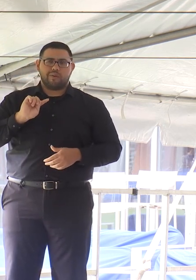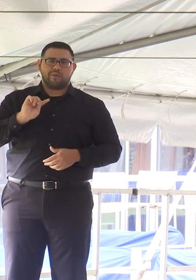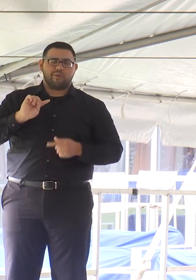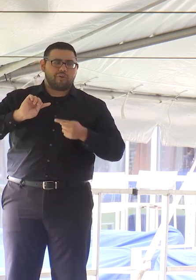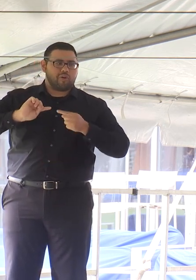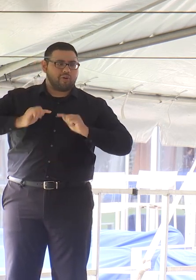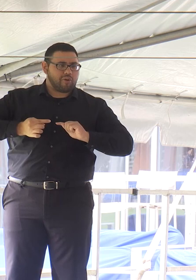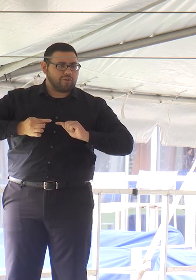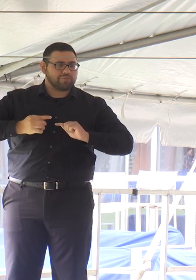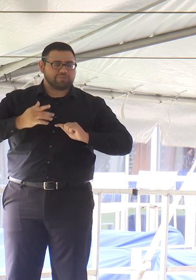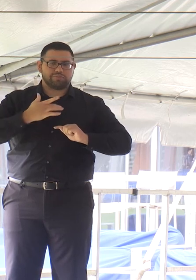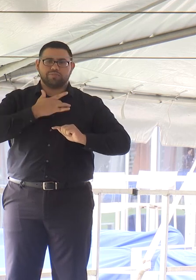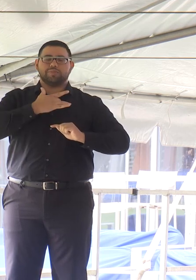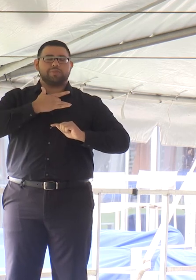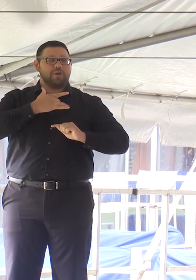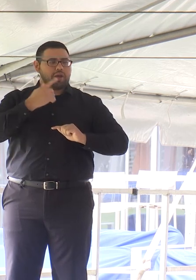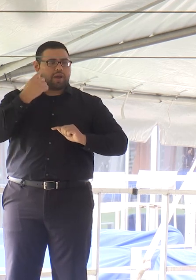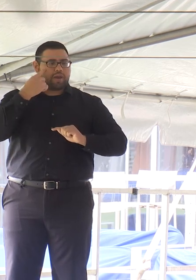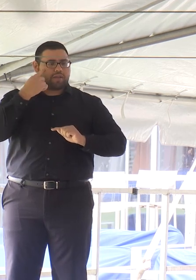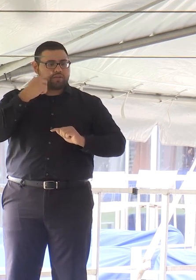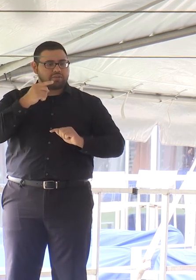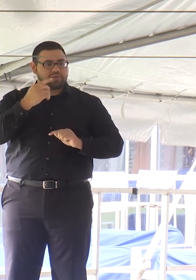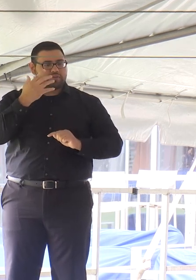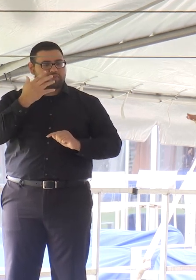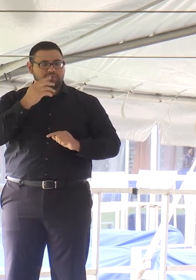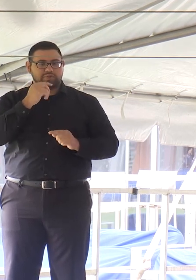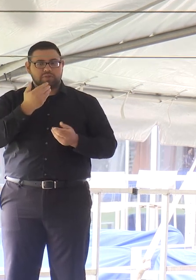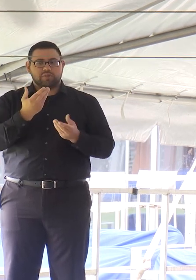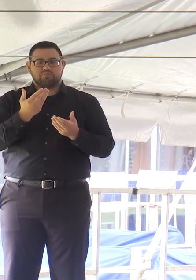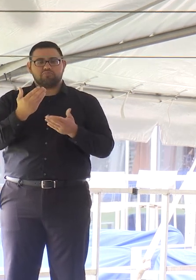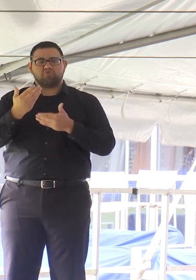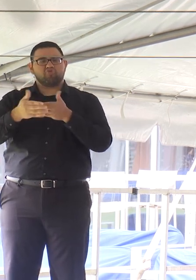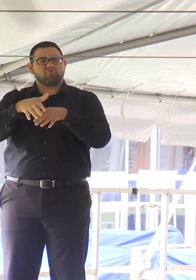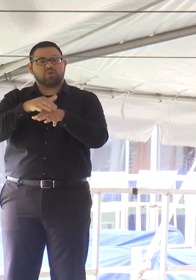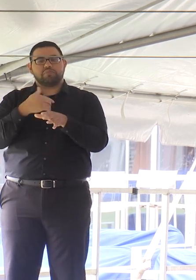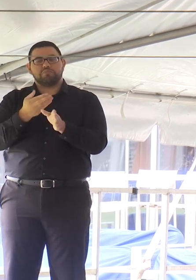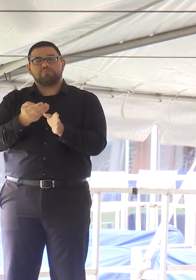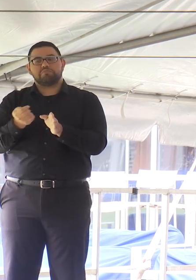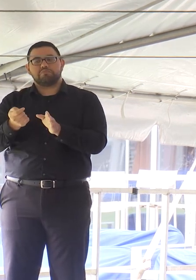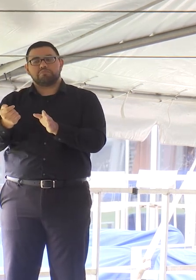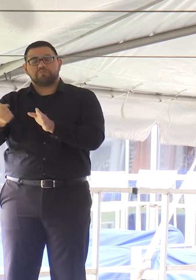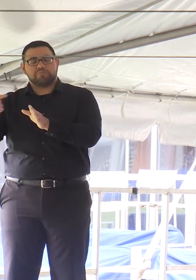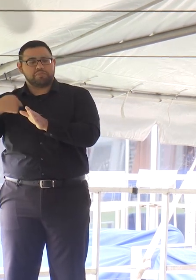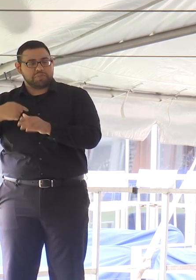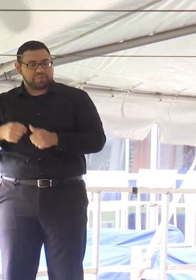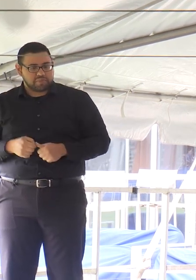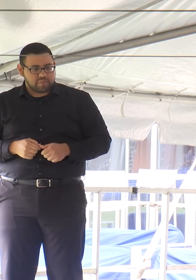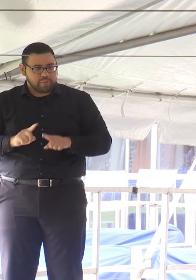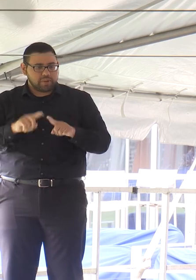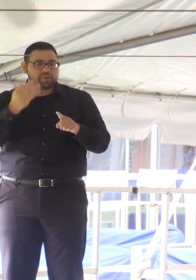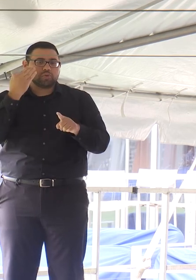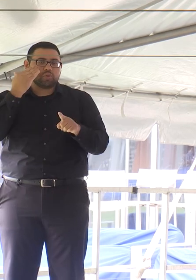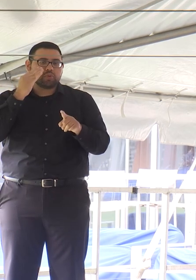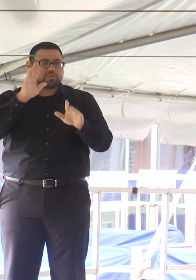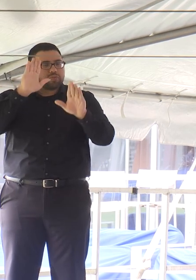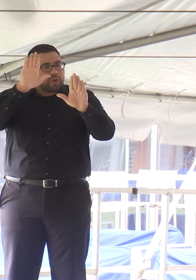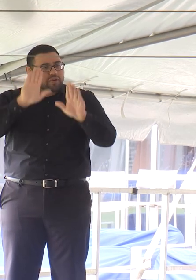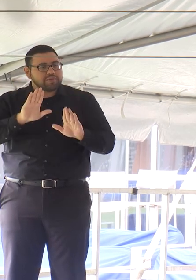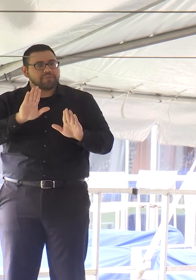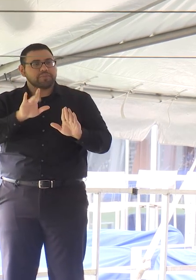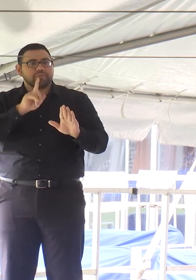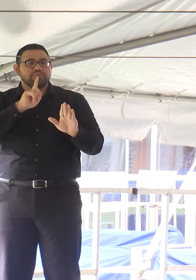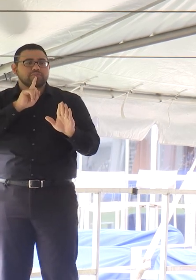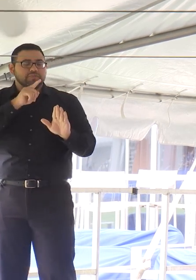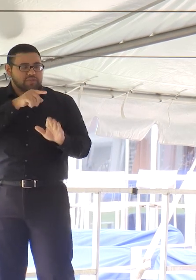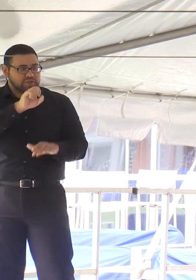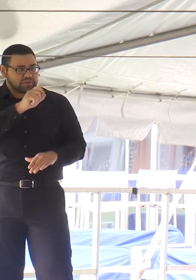know, I think they're phasing me out, okay? But, you know, it's remarkable. We just